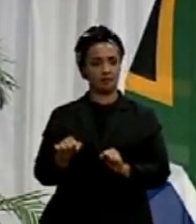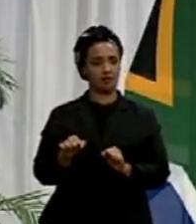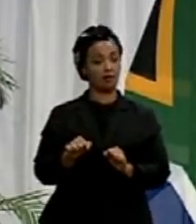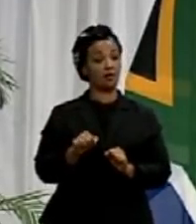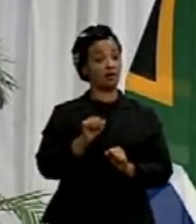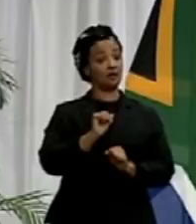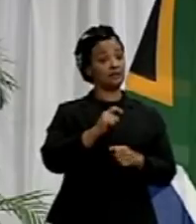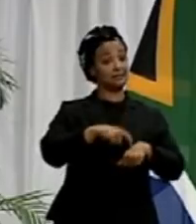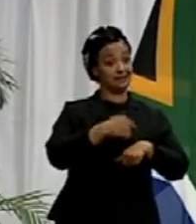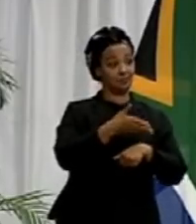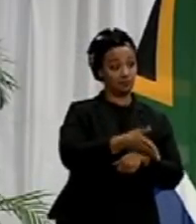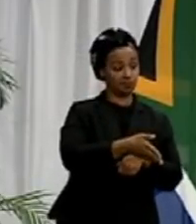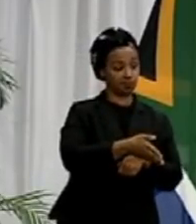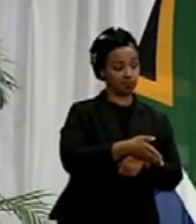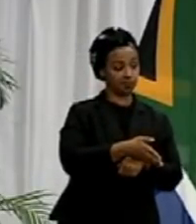regard, he